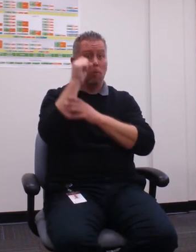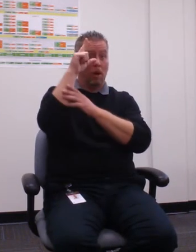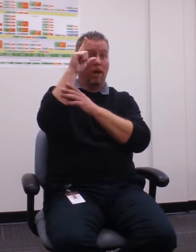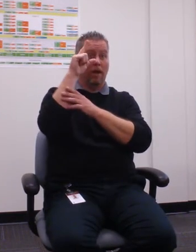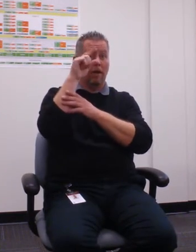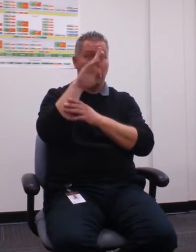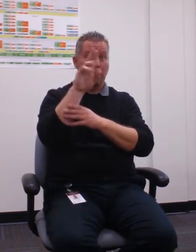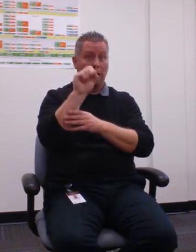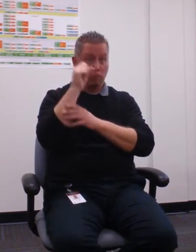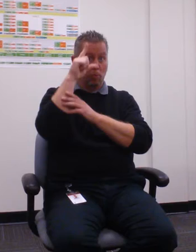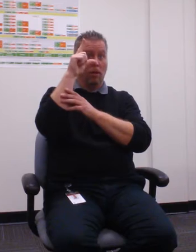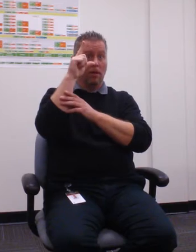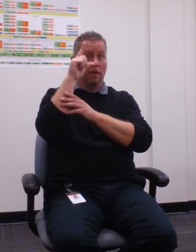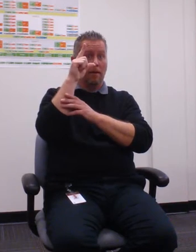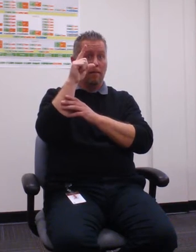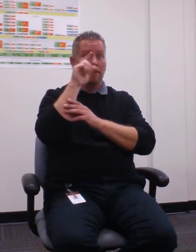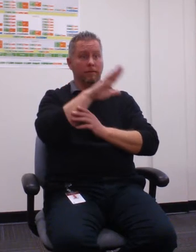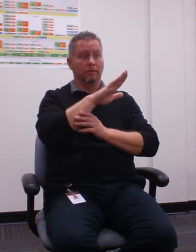Right?